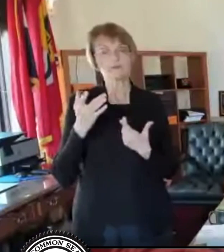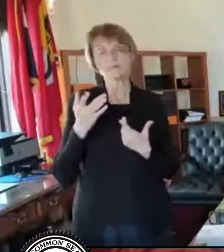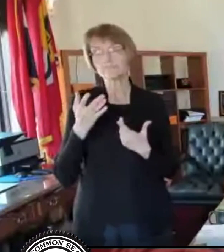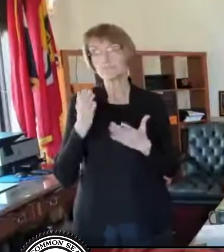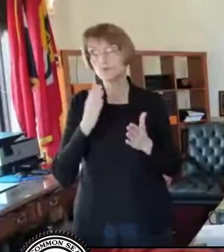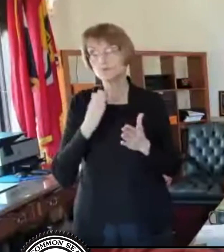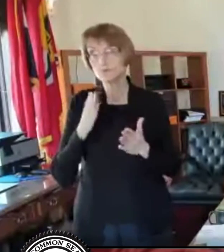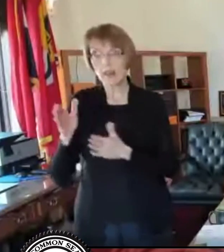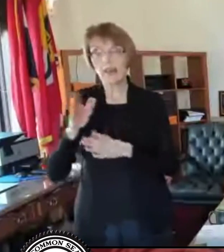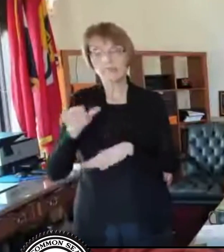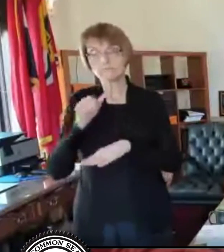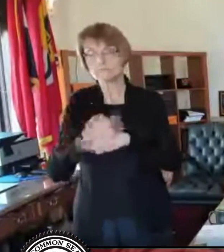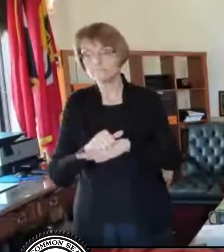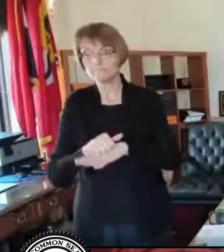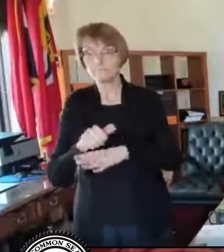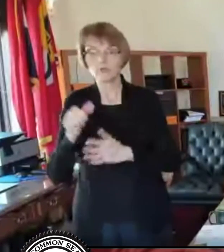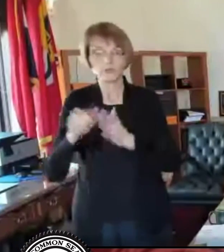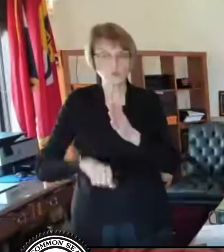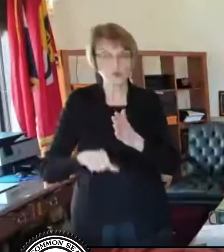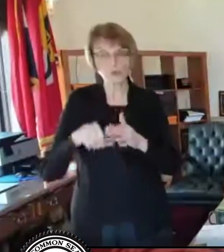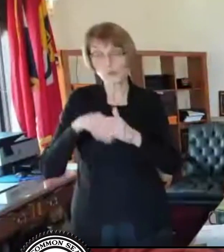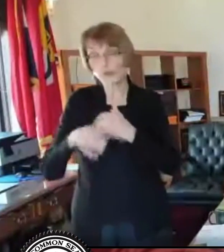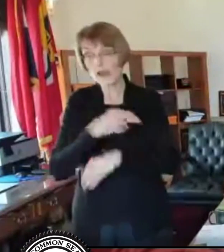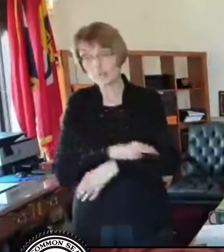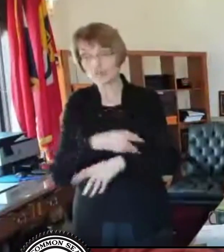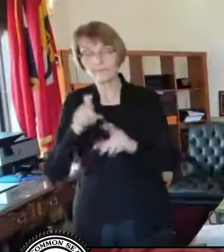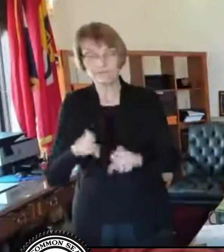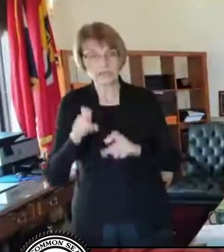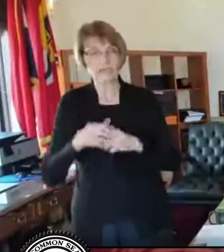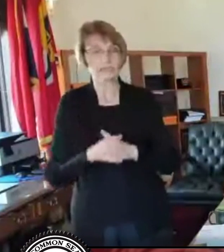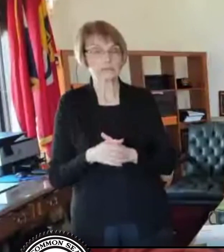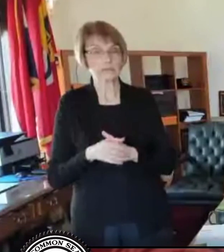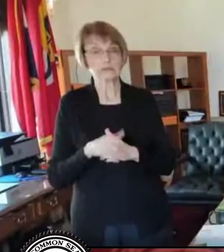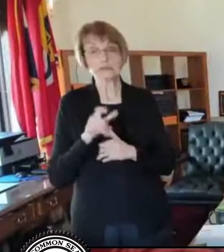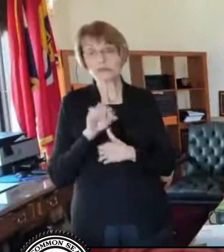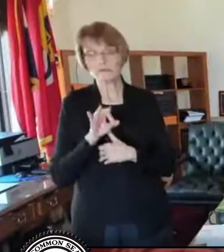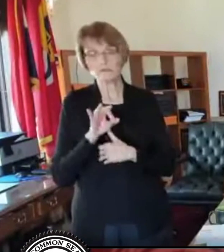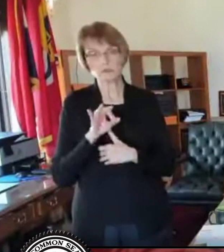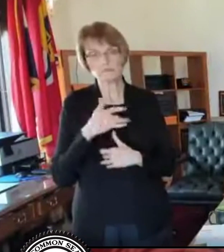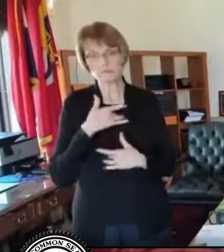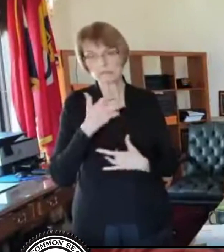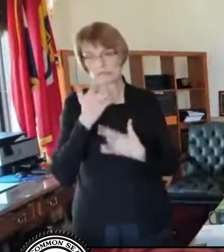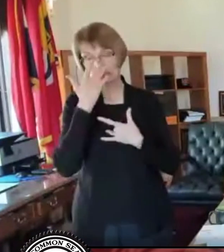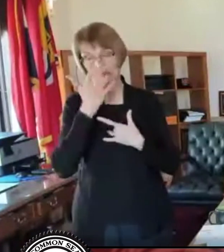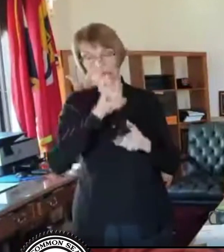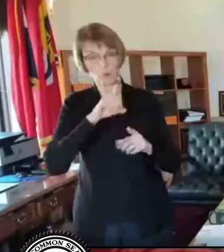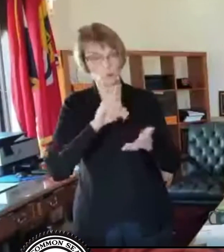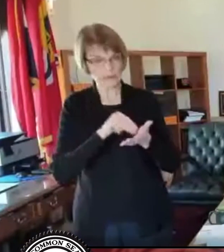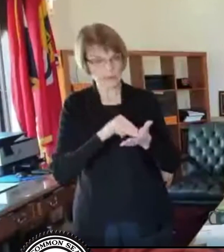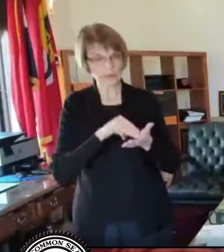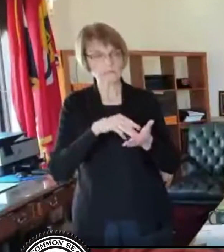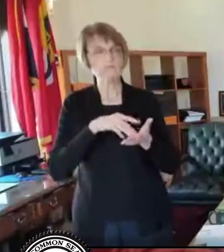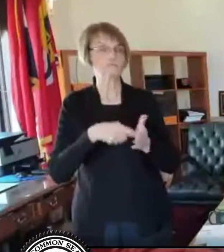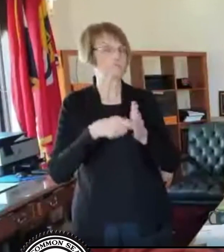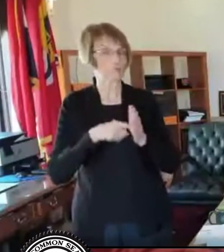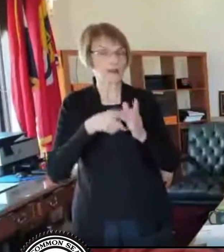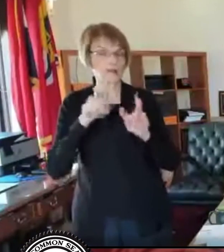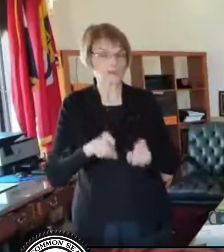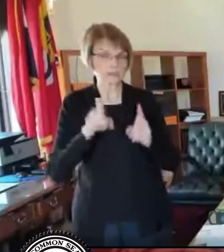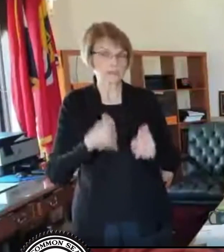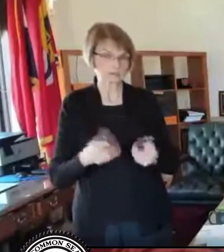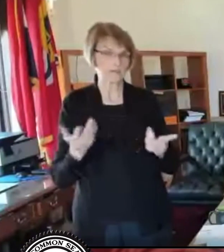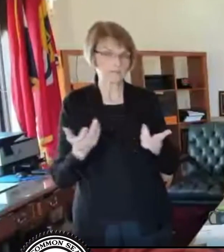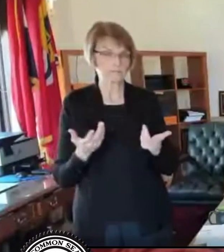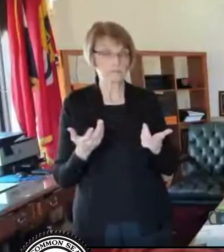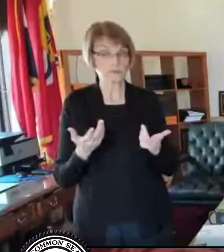anybody who has symptoms is getting tested, yet our positivity rate is still running 3.5%. So that's good